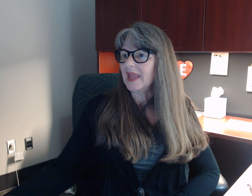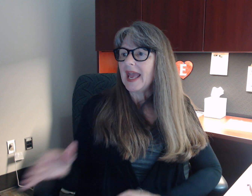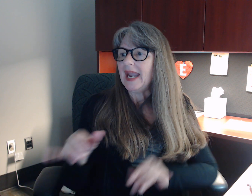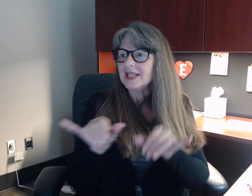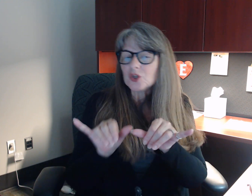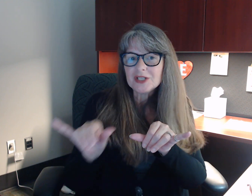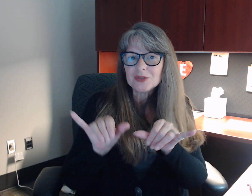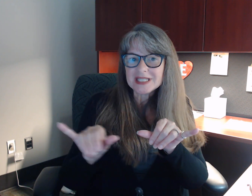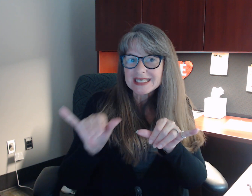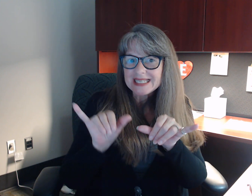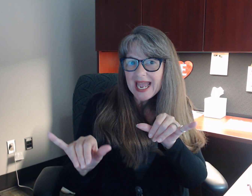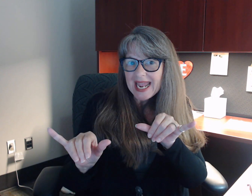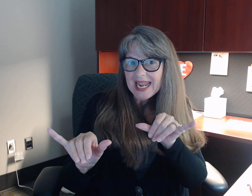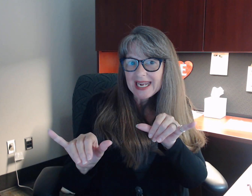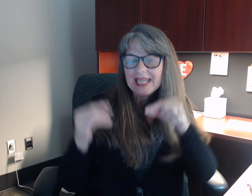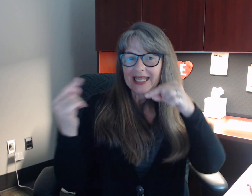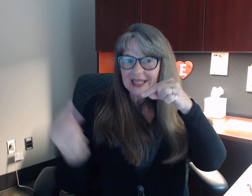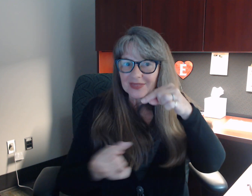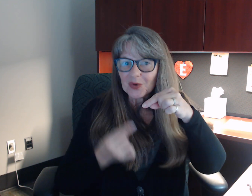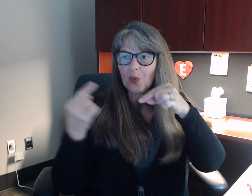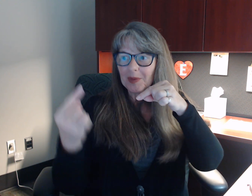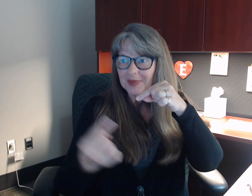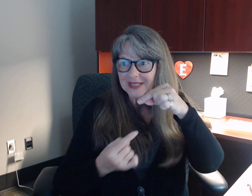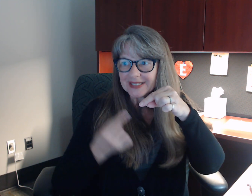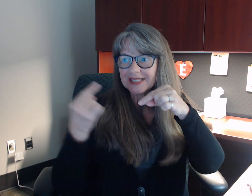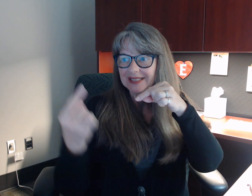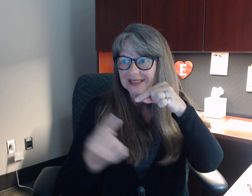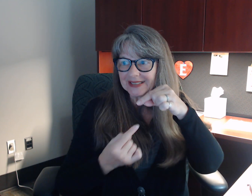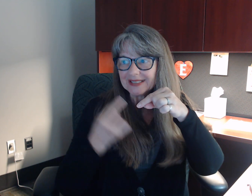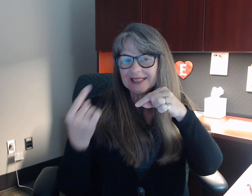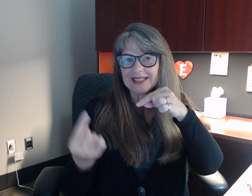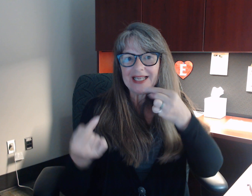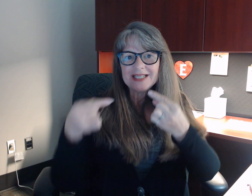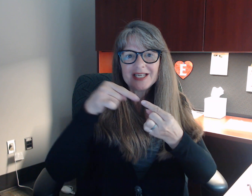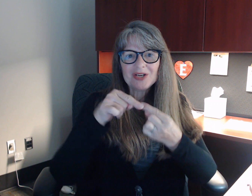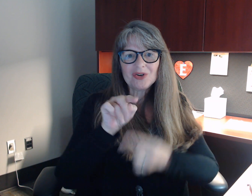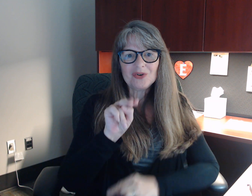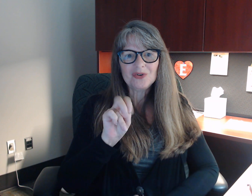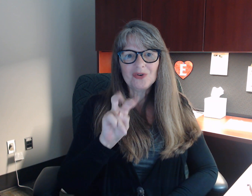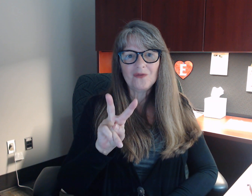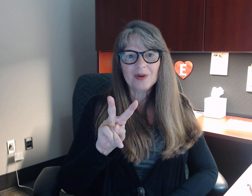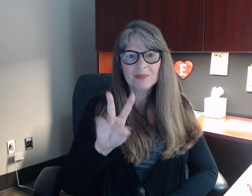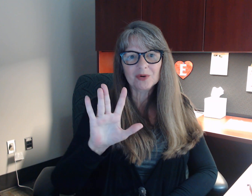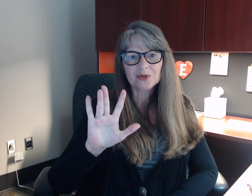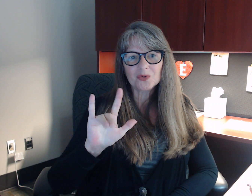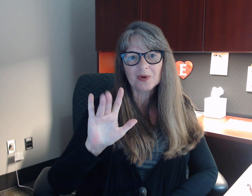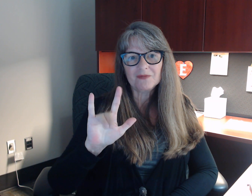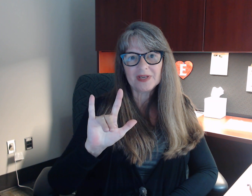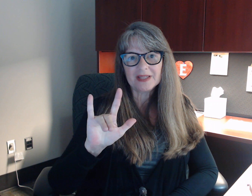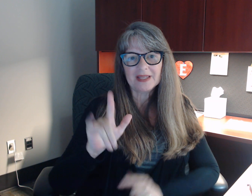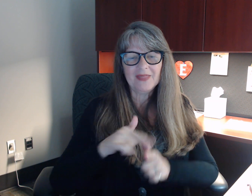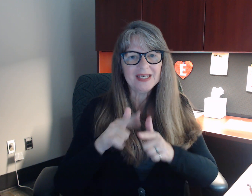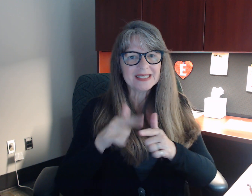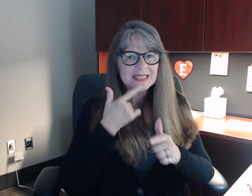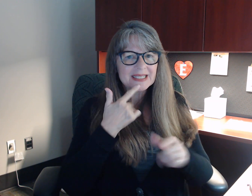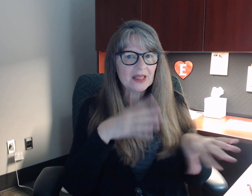And it's going to stay in the orbit until November 25th. And then it says it